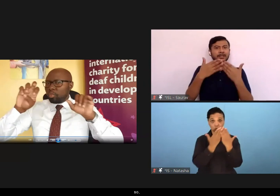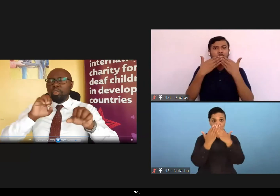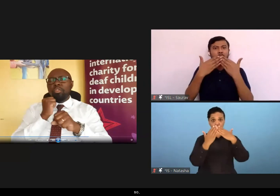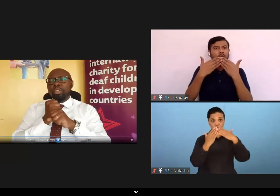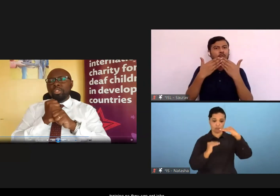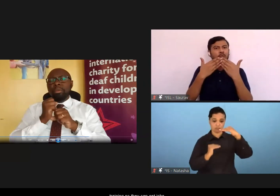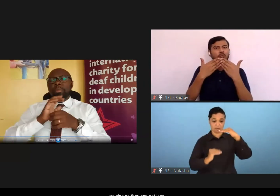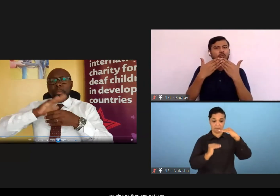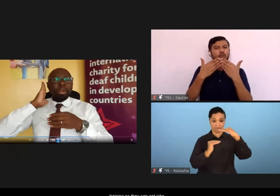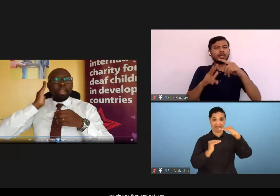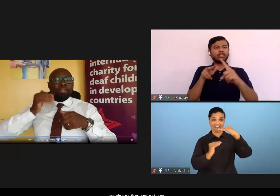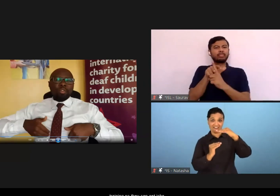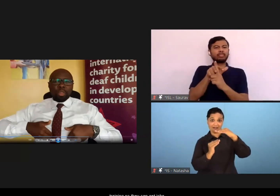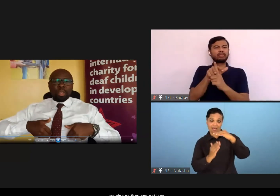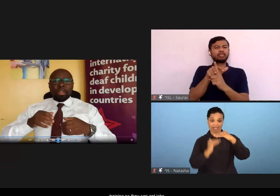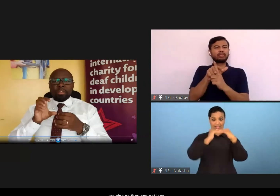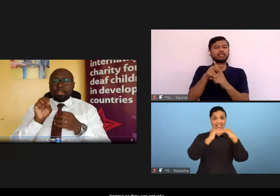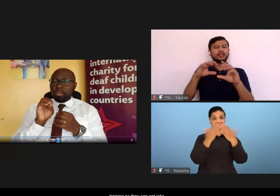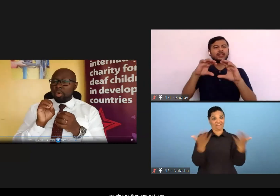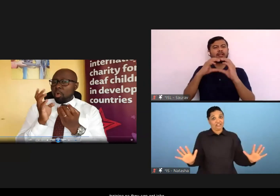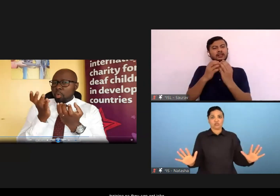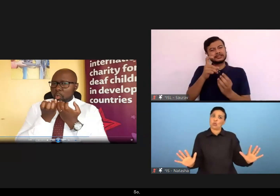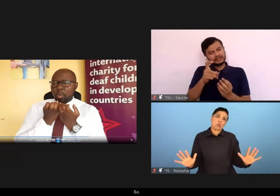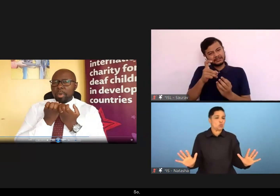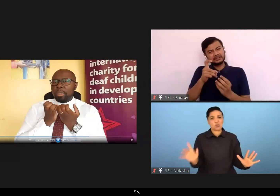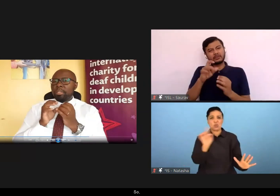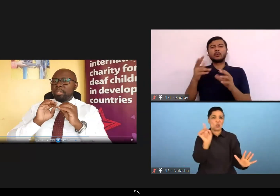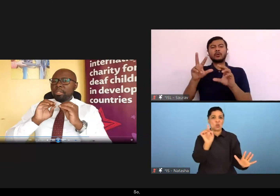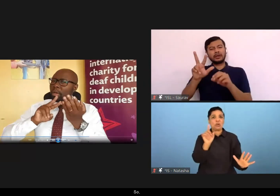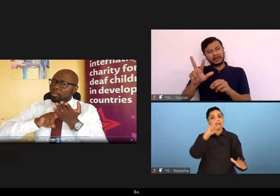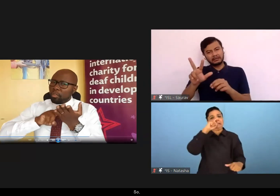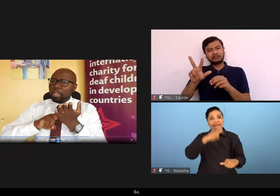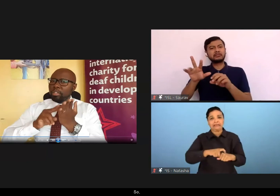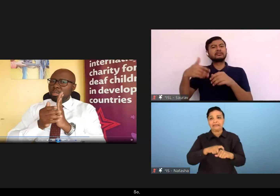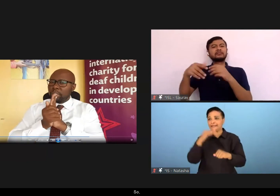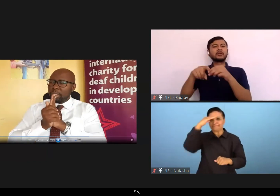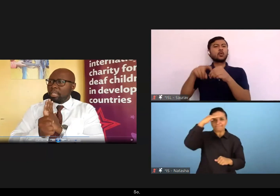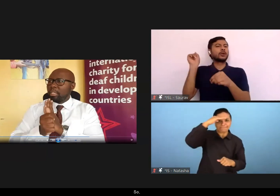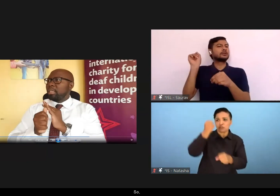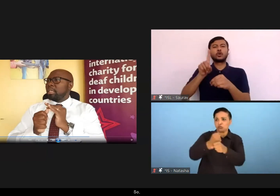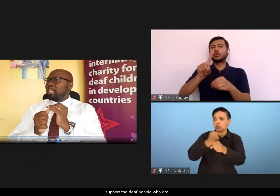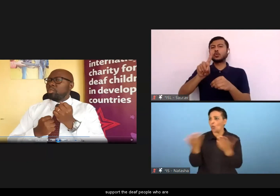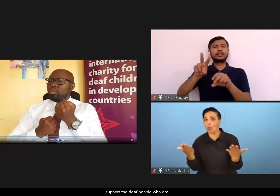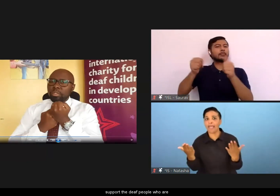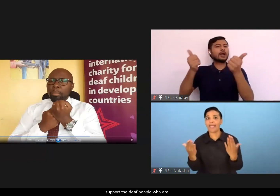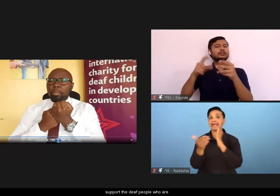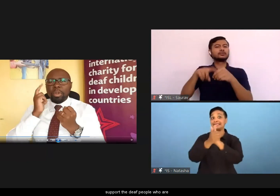vocational skills training. We need, so that they can get jobs. So we need vocational